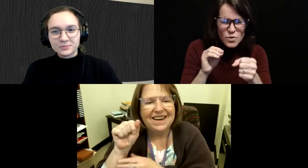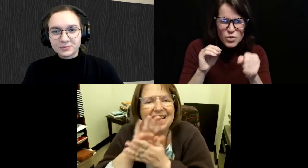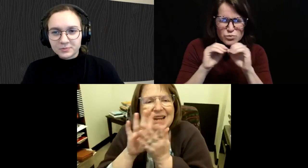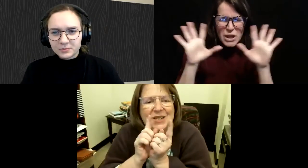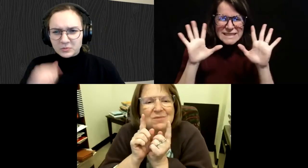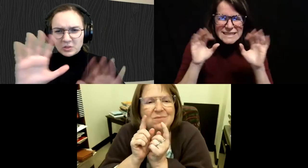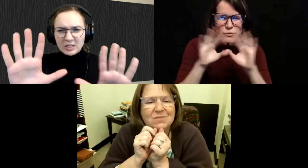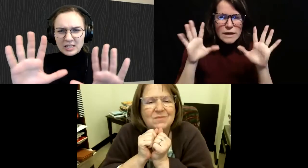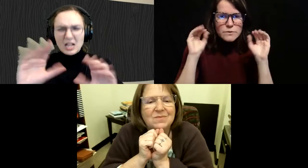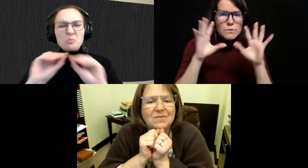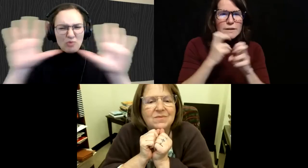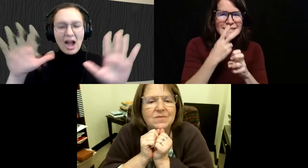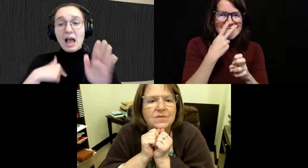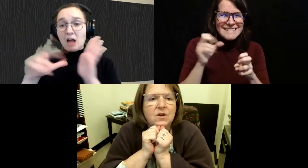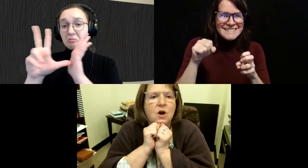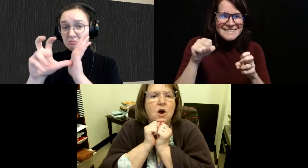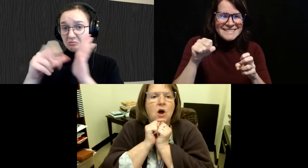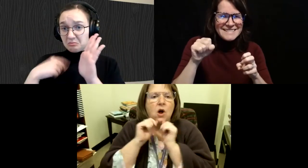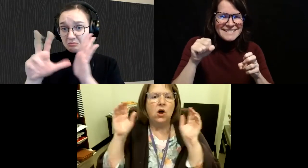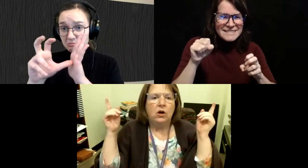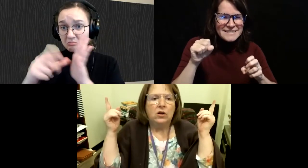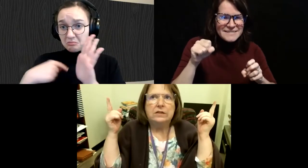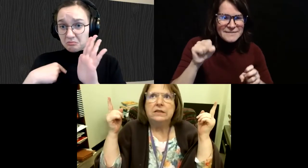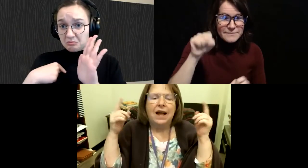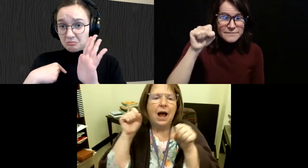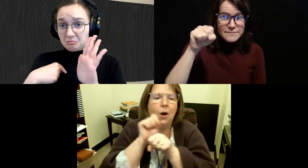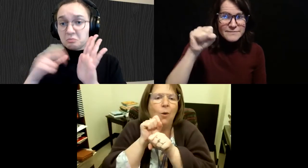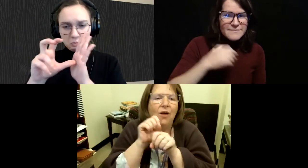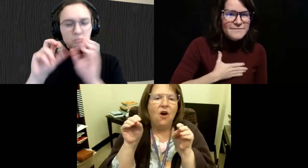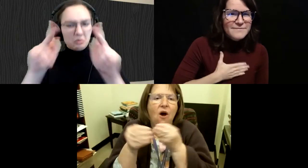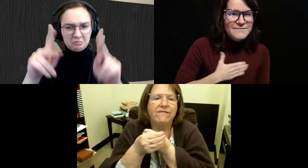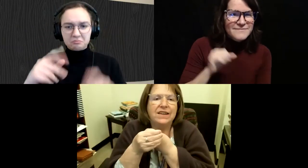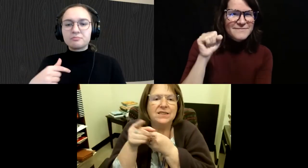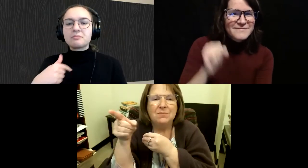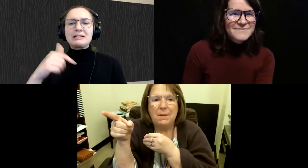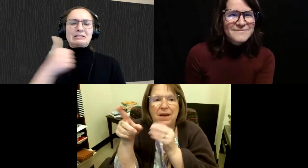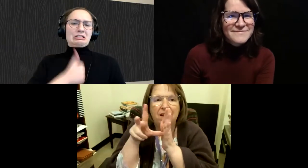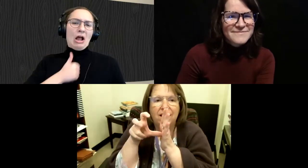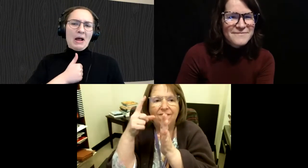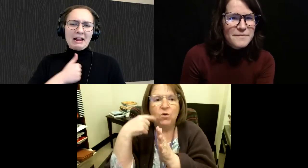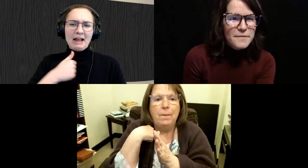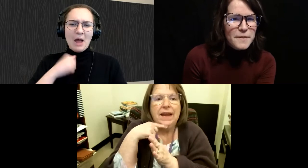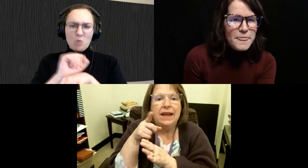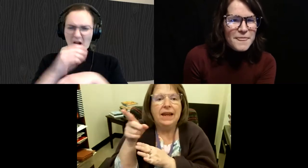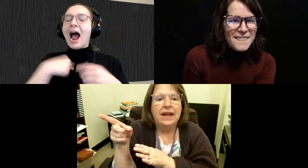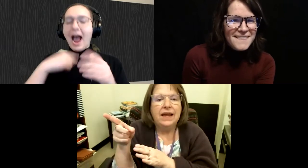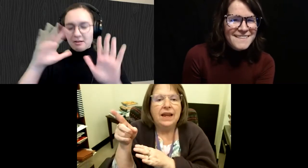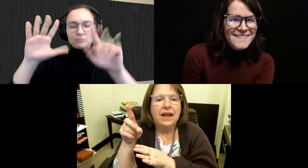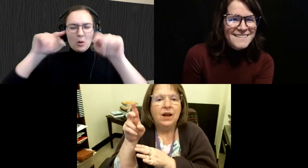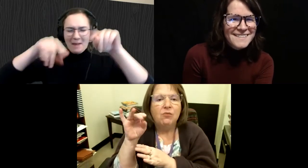hello. Nice to okay, meet good. You. Yeah. Oh, you're too bright. Oh right. Gosh, I'm working in the office. Can you sign